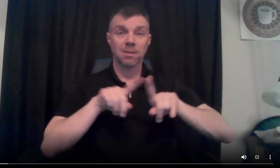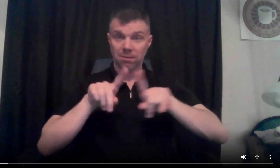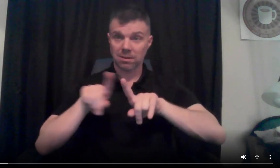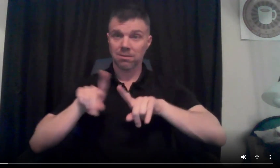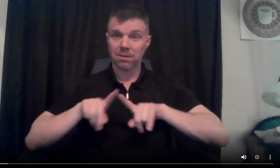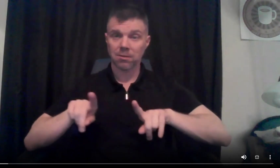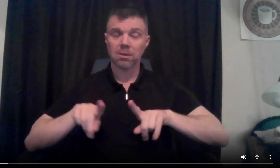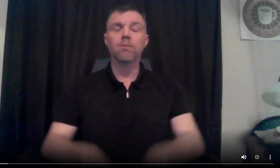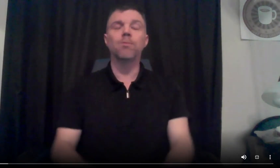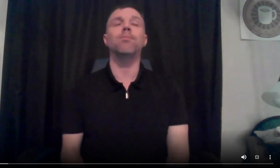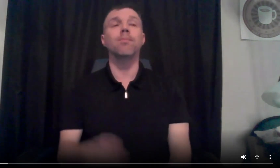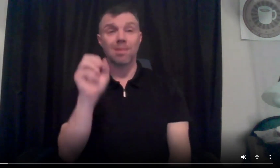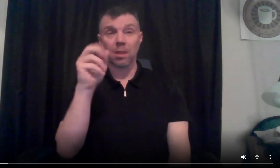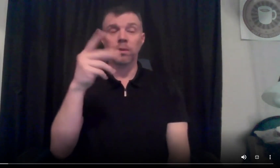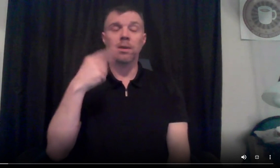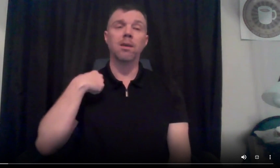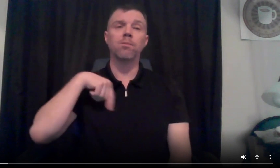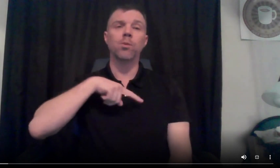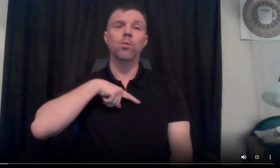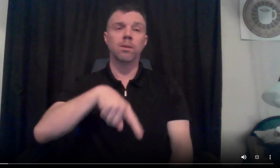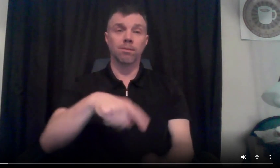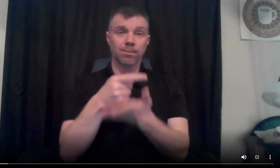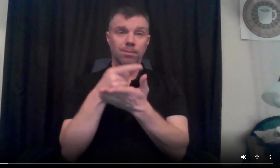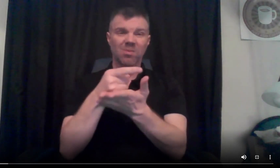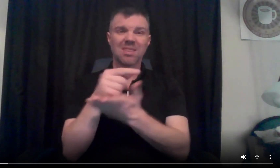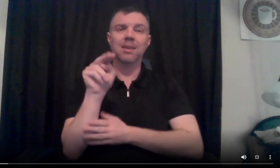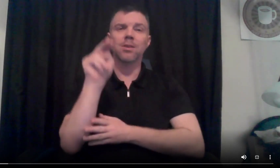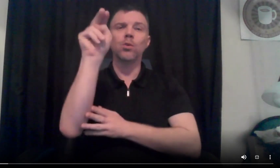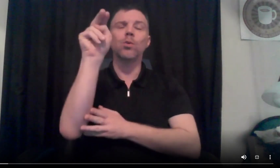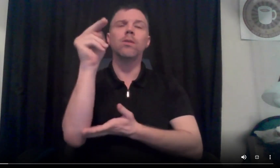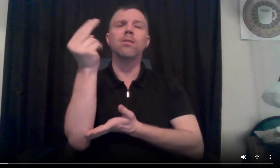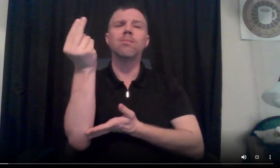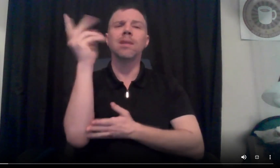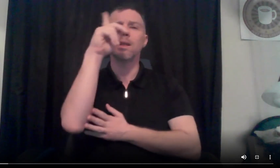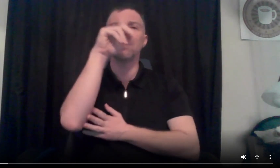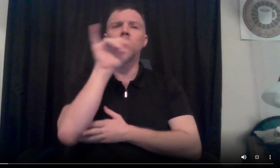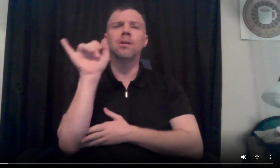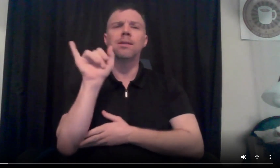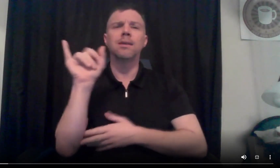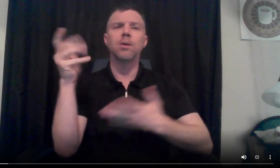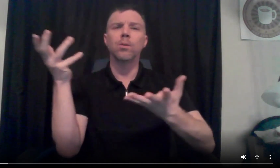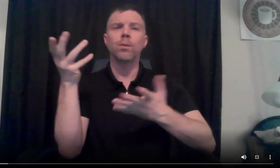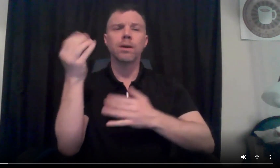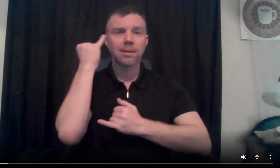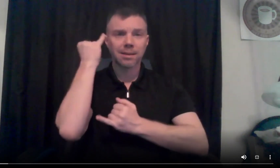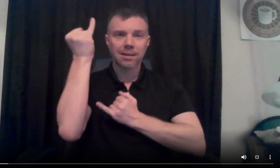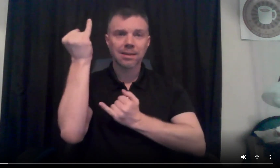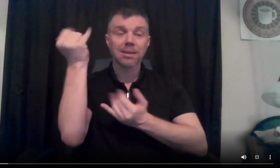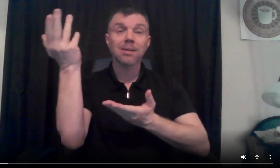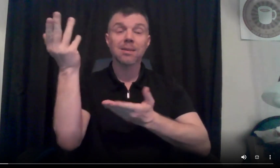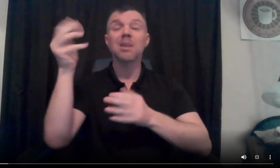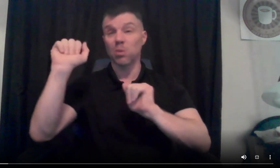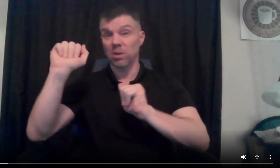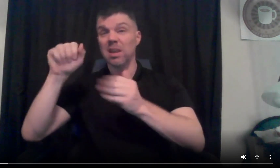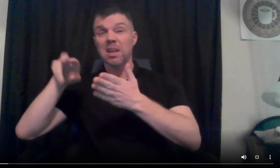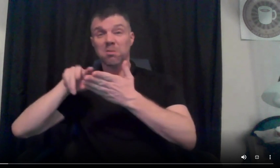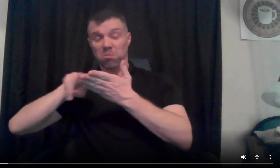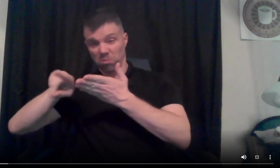Today we're going to discuss the differences between the North and the South. Okay, we discussed the North a bit. What does that look